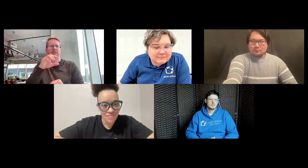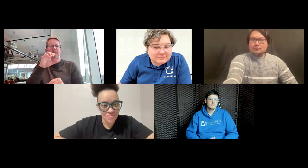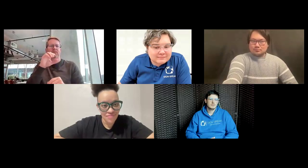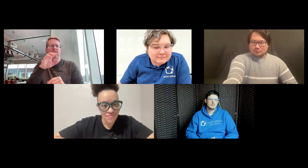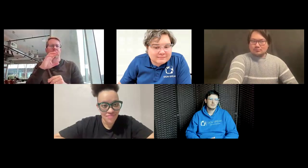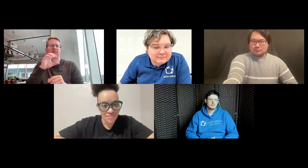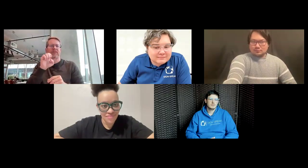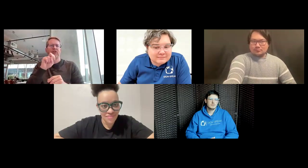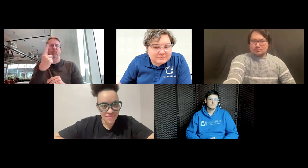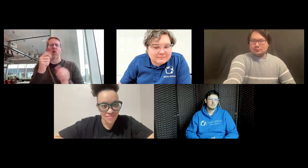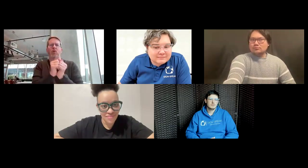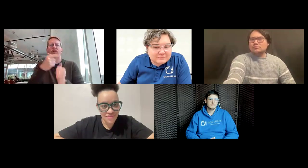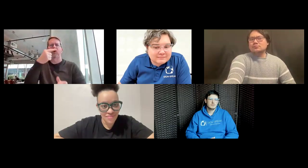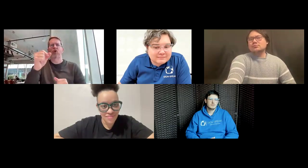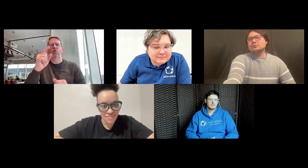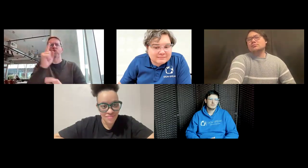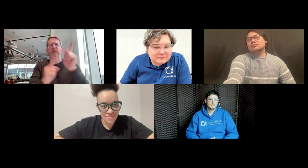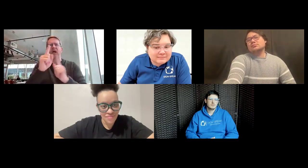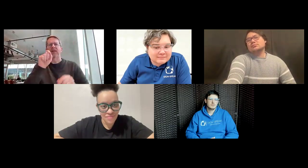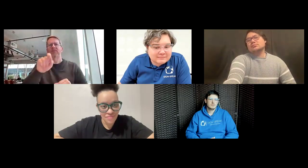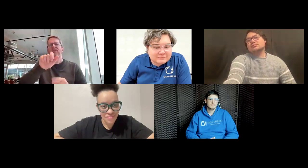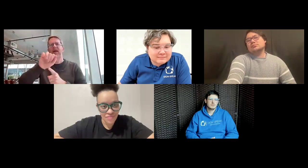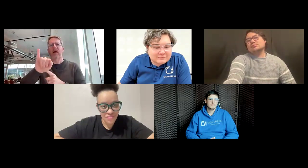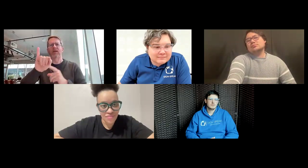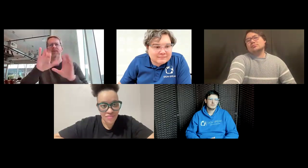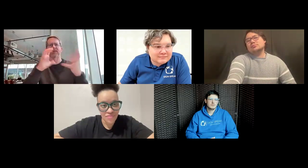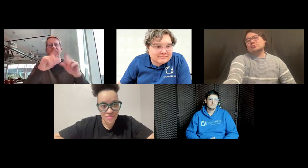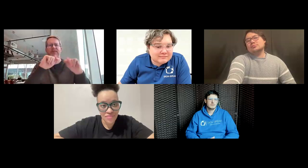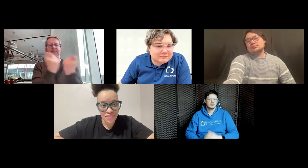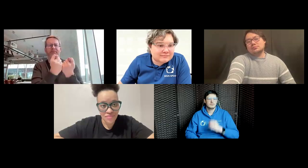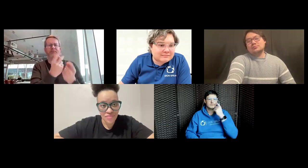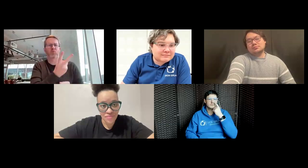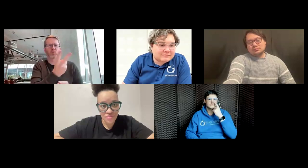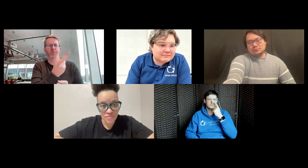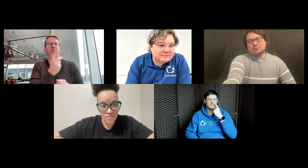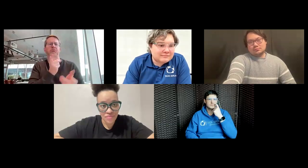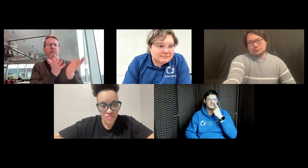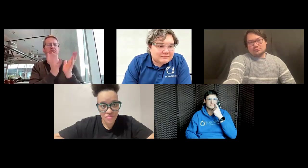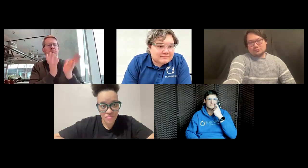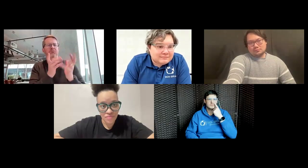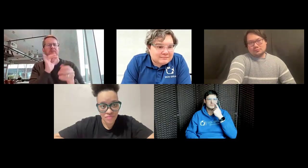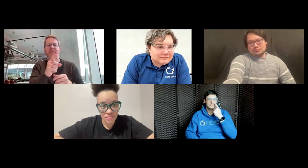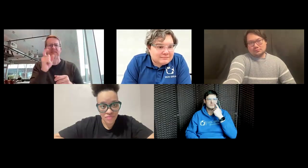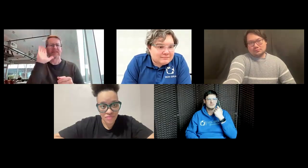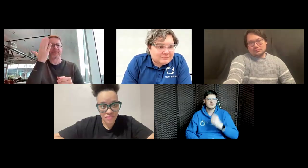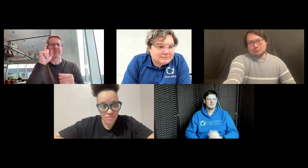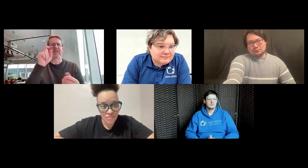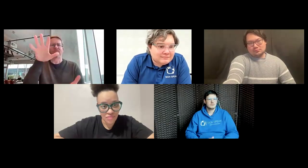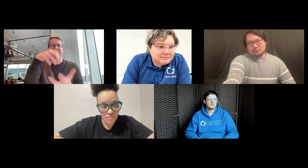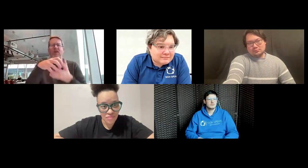happened before? Like session one, we were with GoSign.ai and we had a conversation with them.